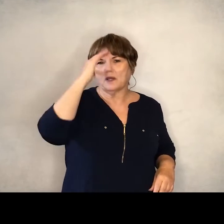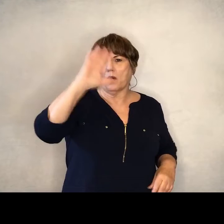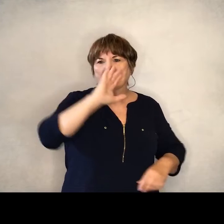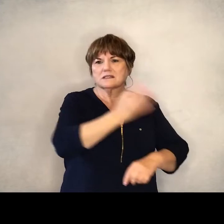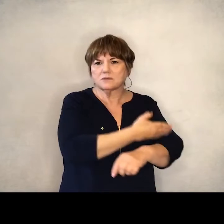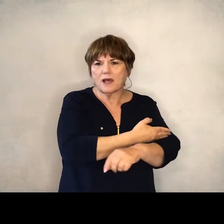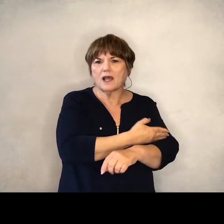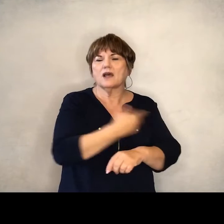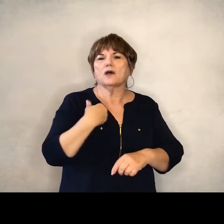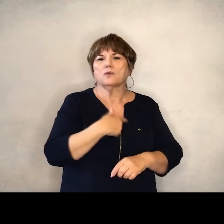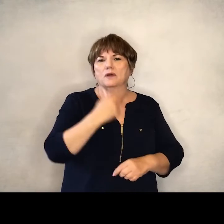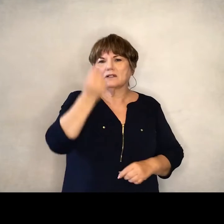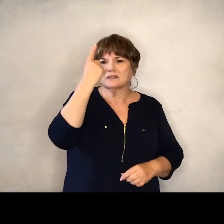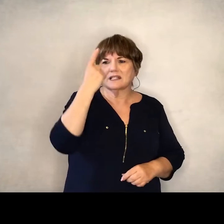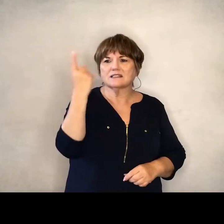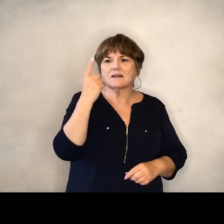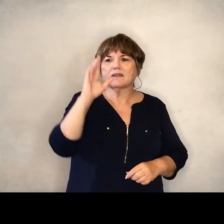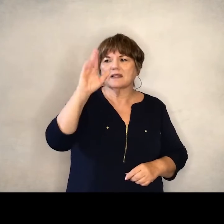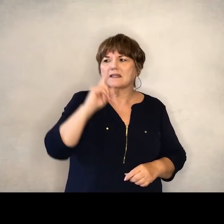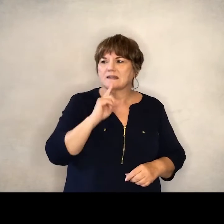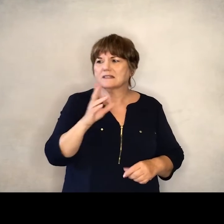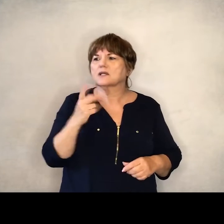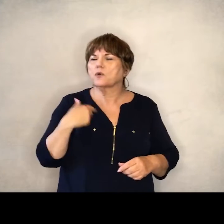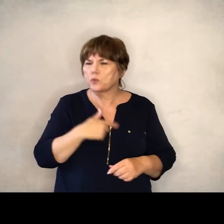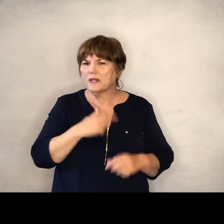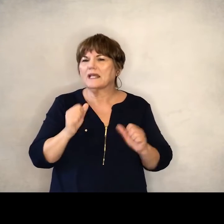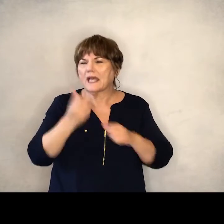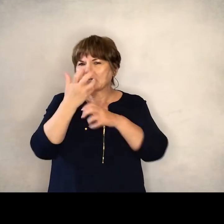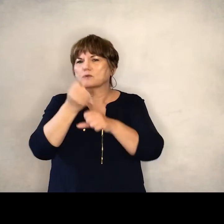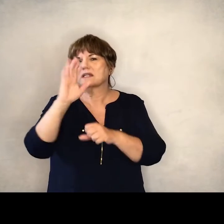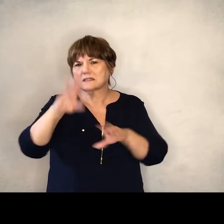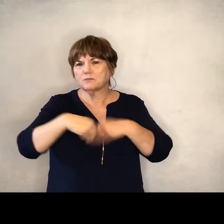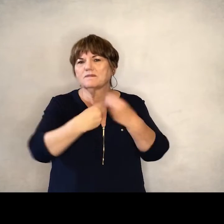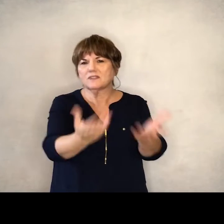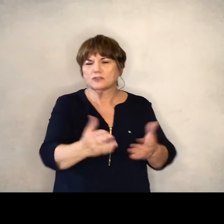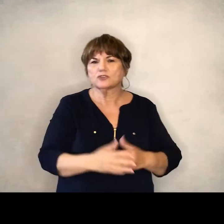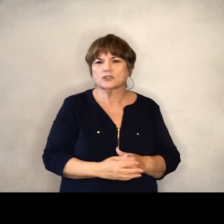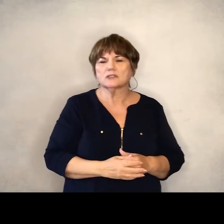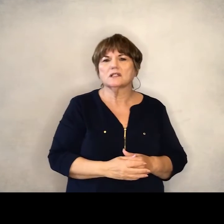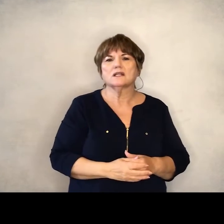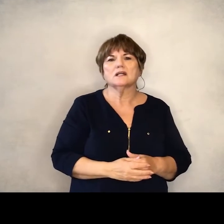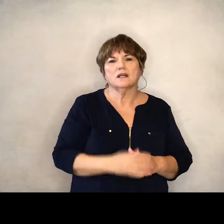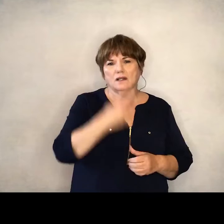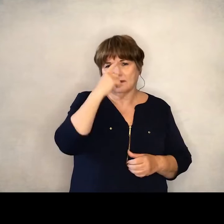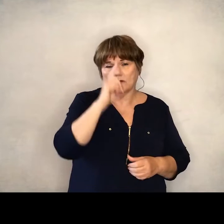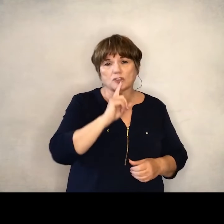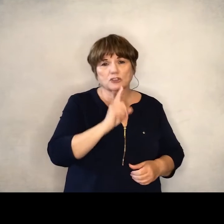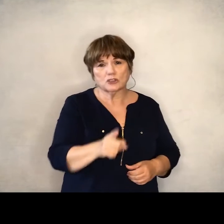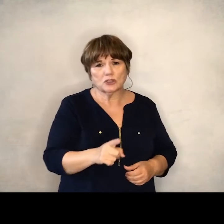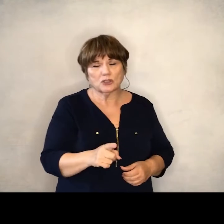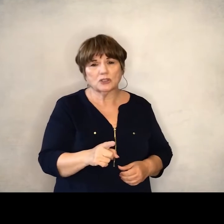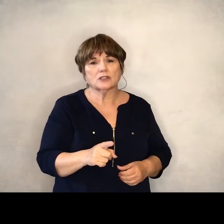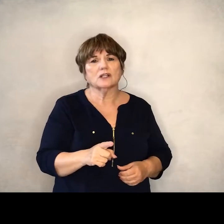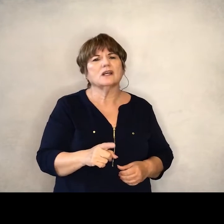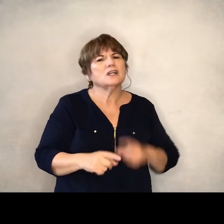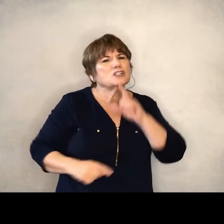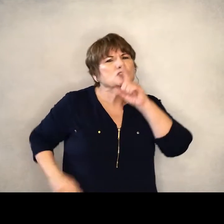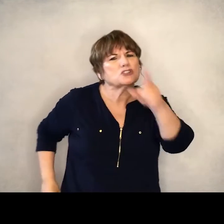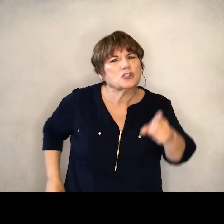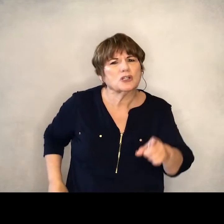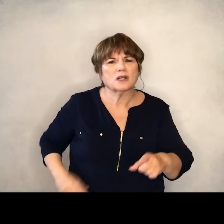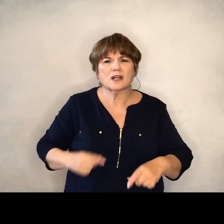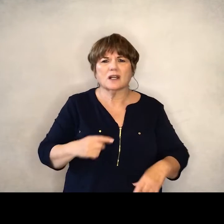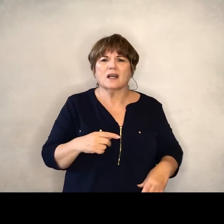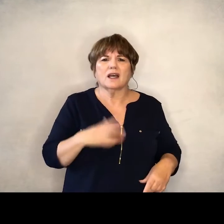understand something of His providence. We can trust His provision. It is for certain. It is sure, positive,